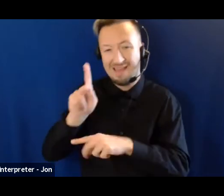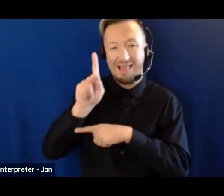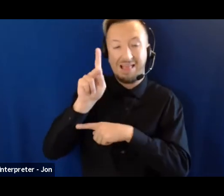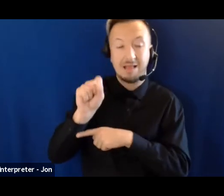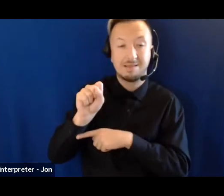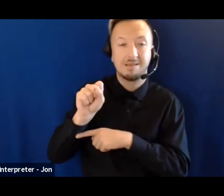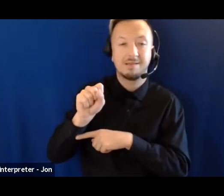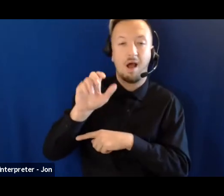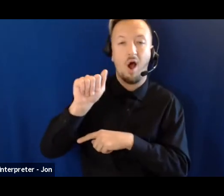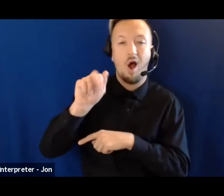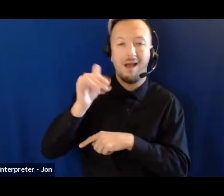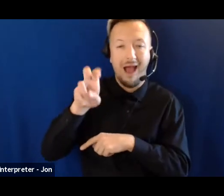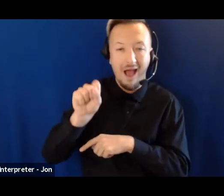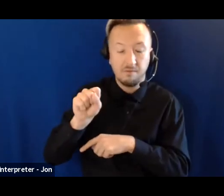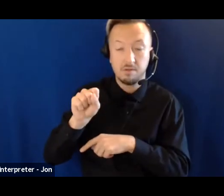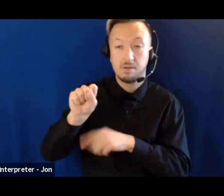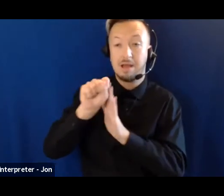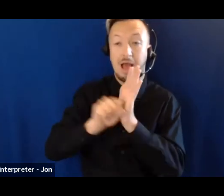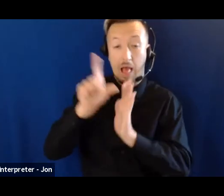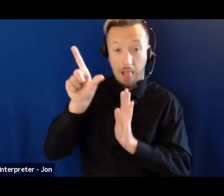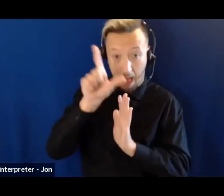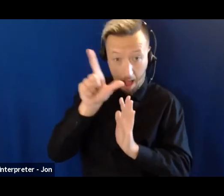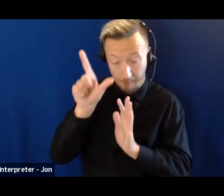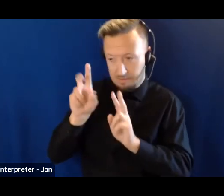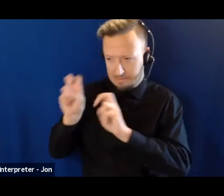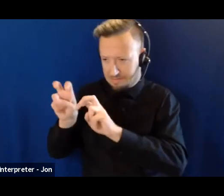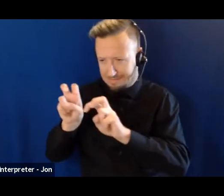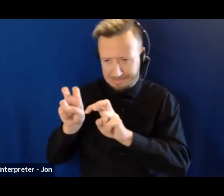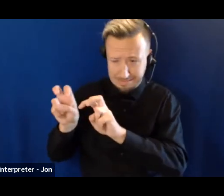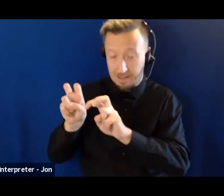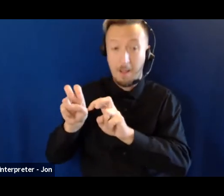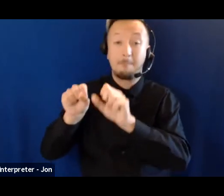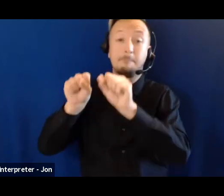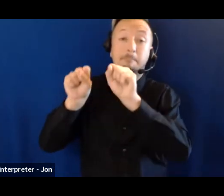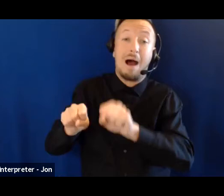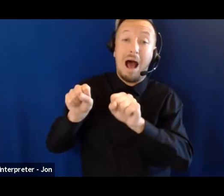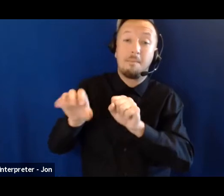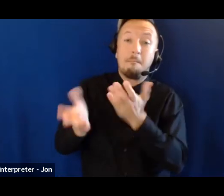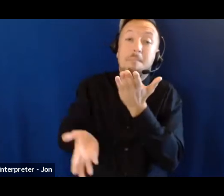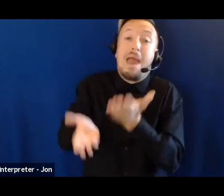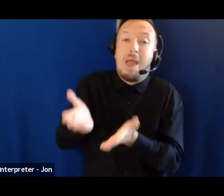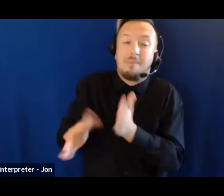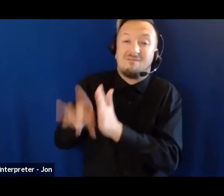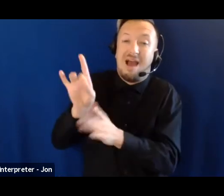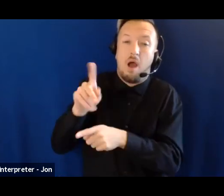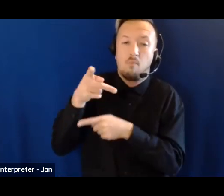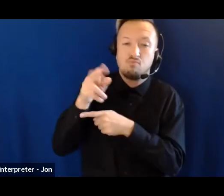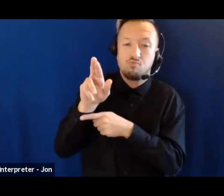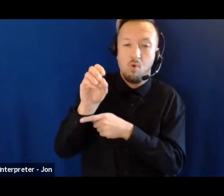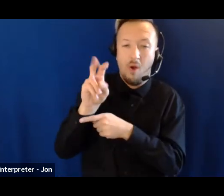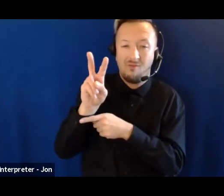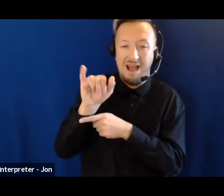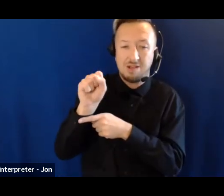that, went to the state library. We've gotten it down to it could possibly be in a proviso, but we can't find that specific